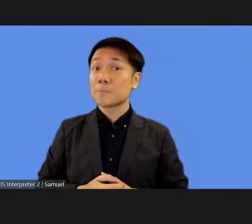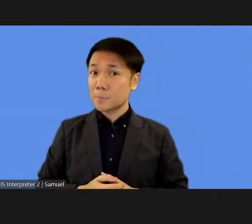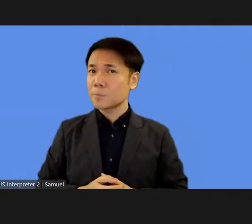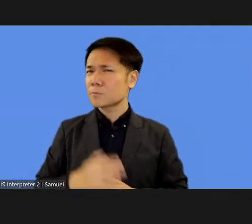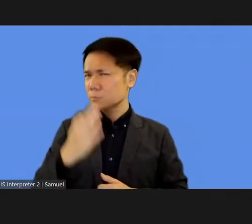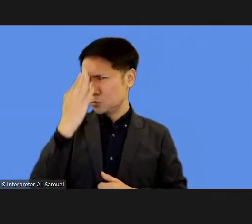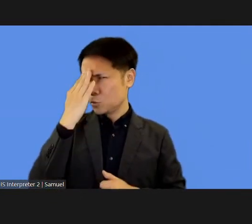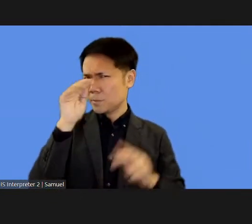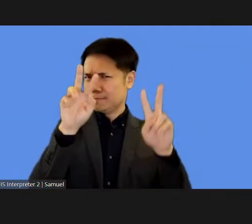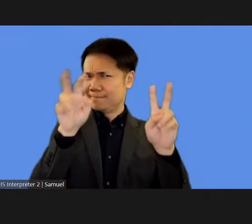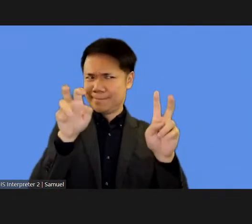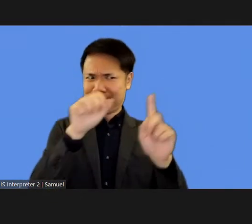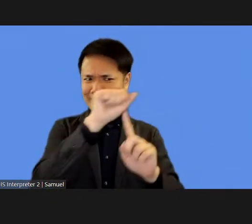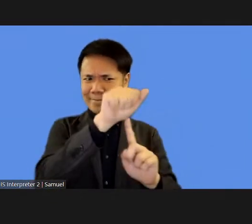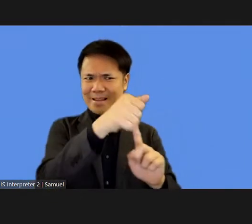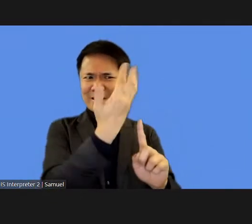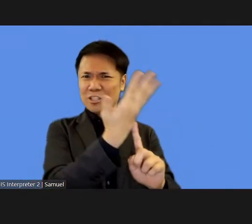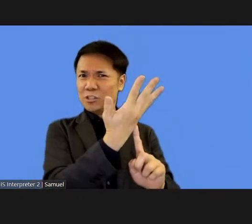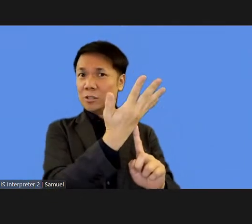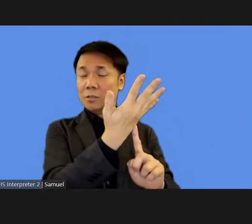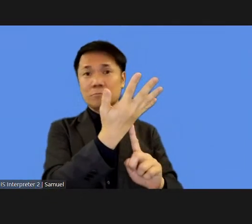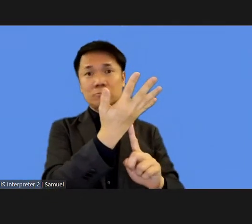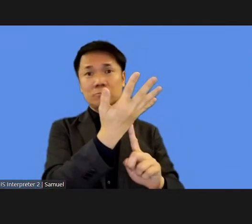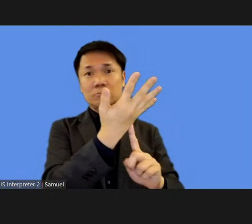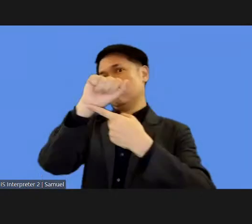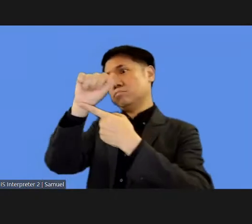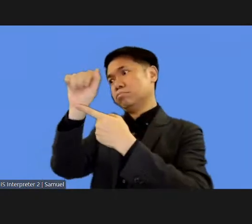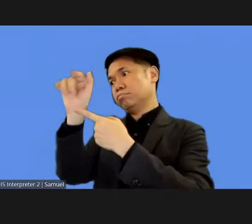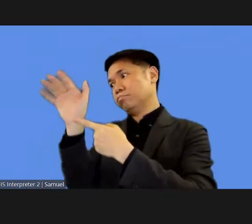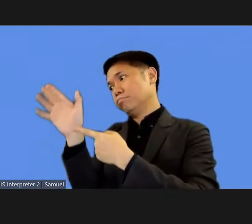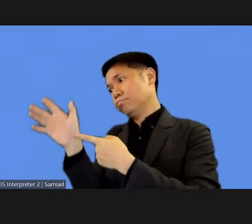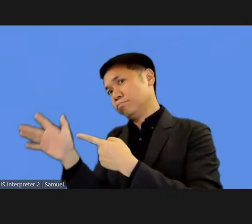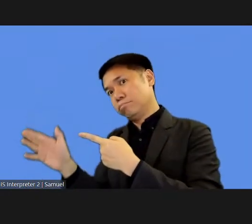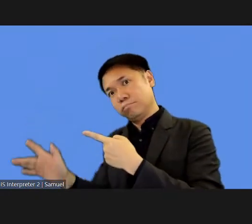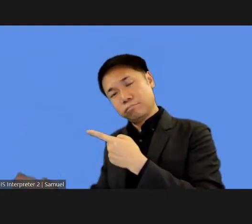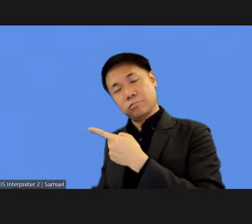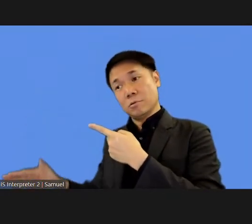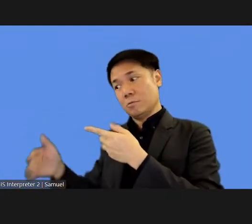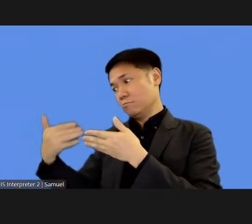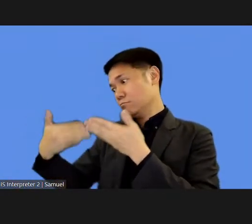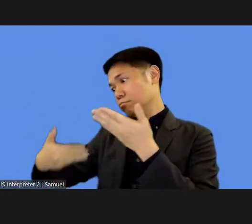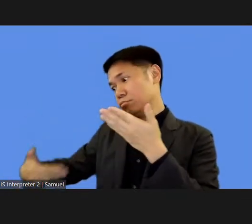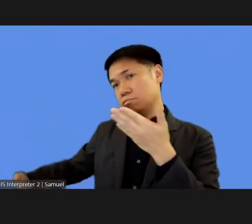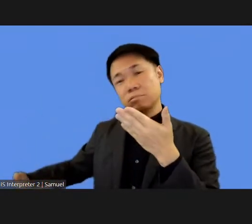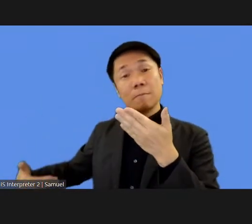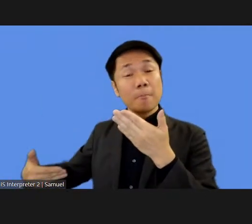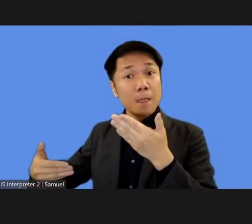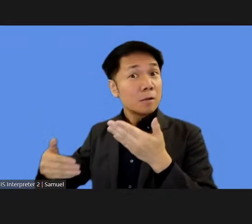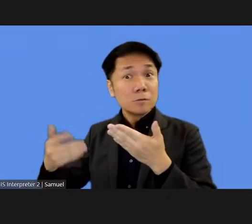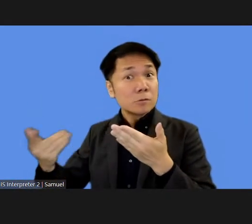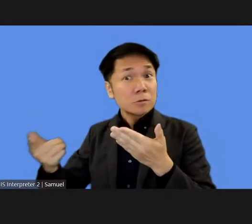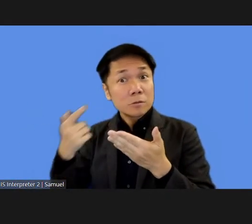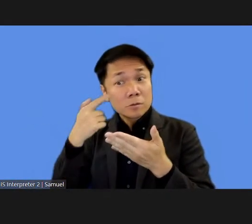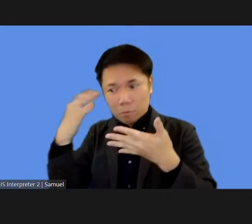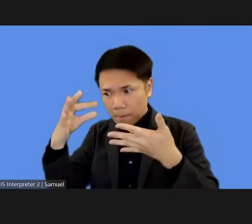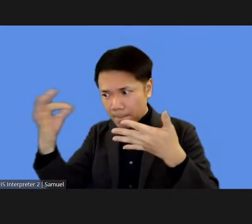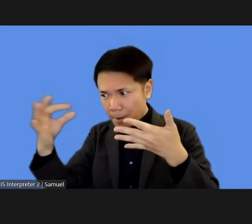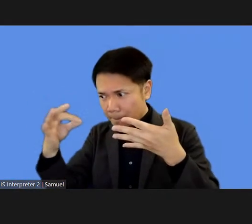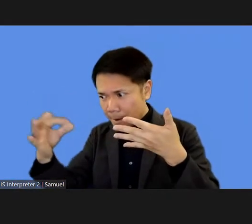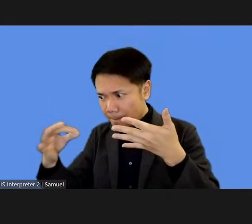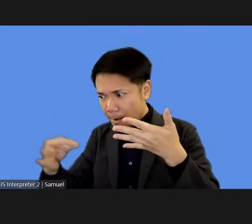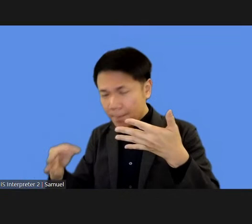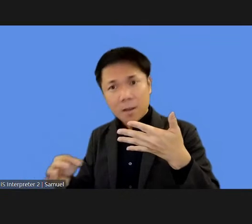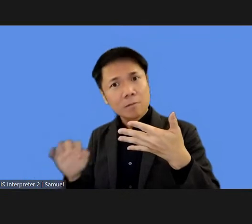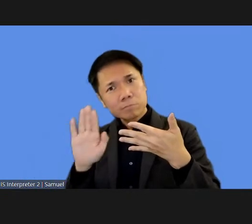SDGs, it's quite wide. What are the priorities depending on your local authority? The other fundamental issue that has come